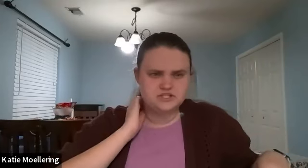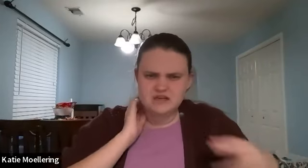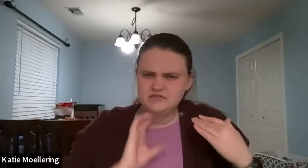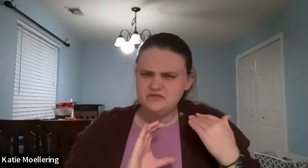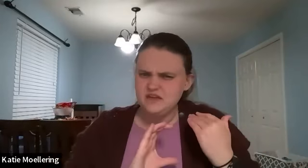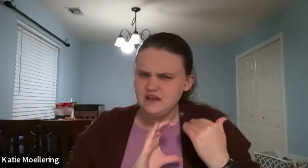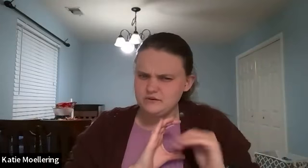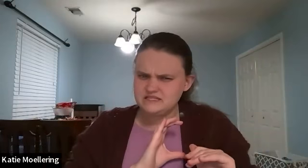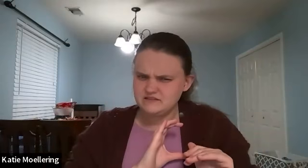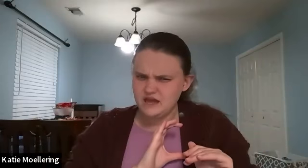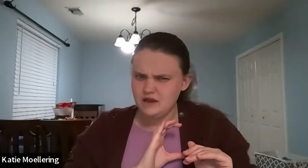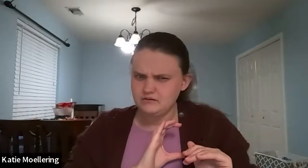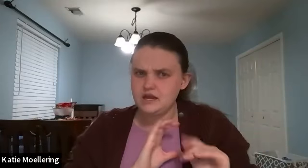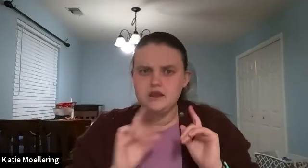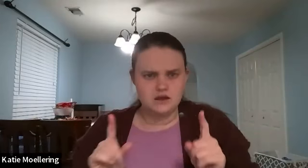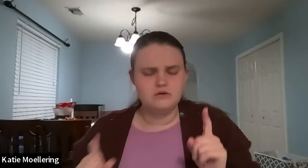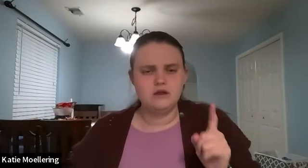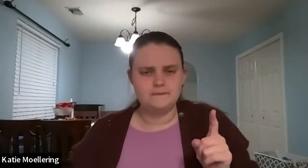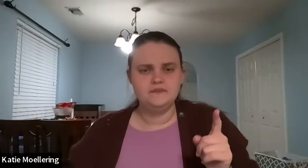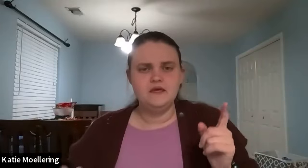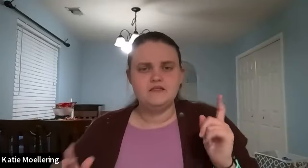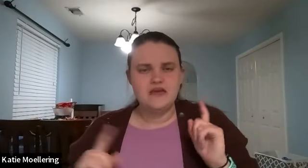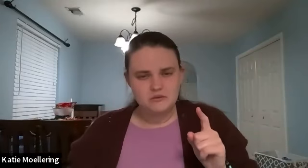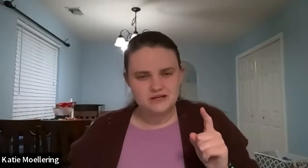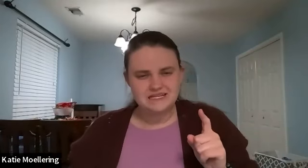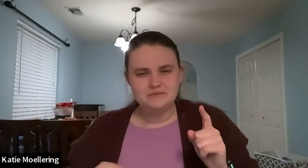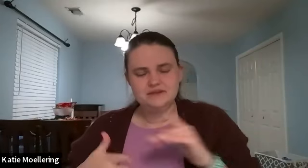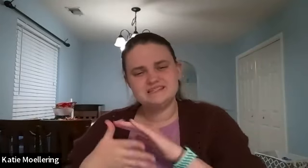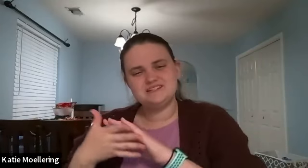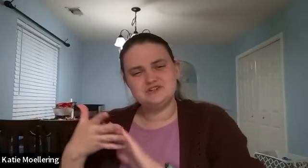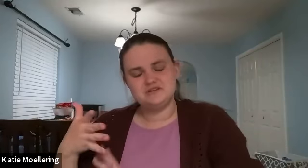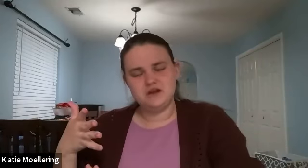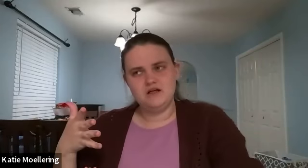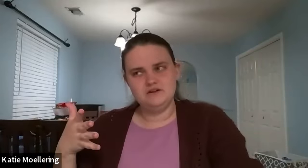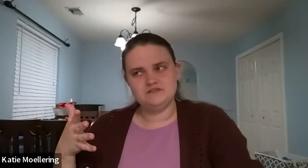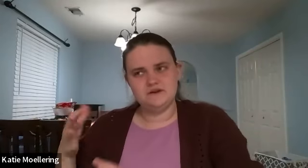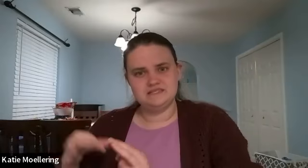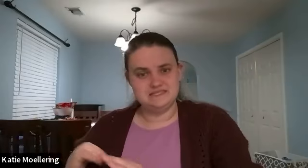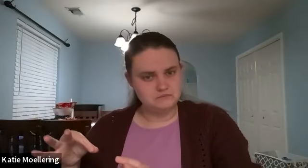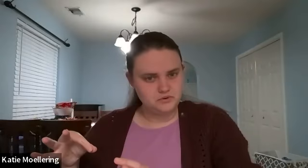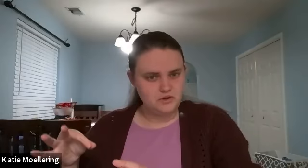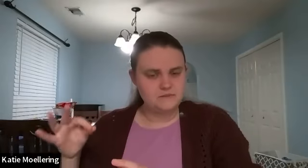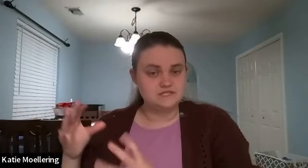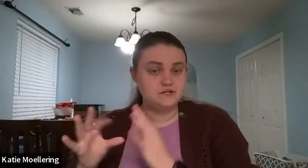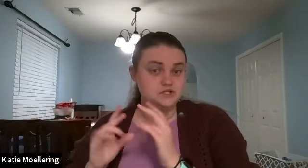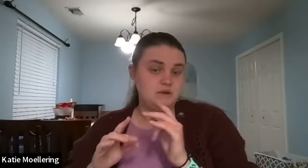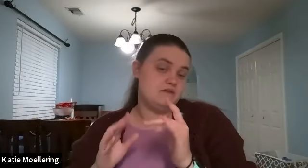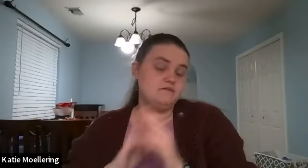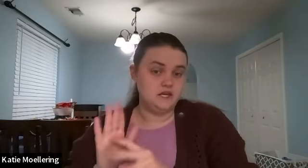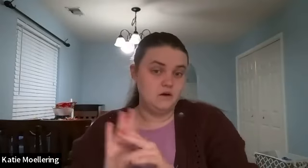I think, have we sent that out yet? No. Okay. That one, because the colors are very simple. We have a video of